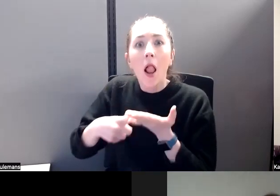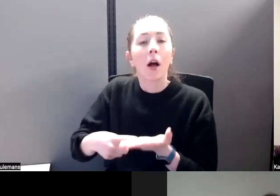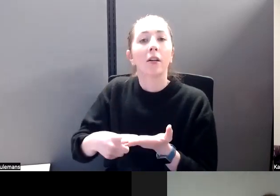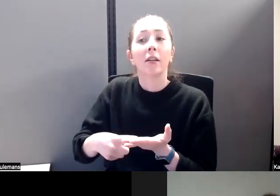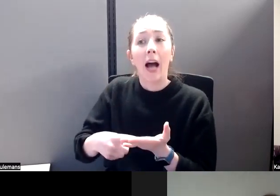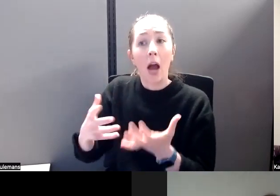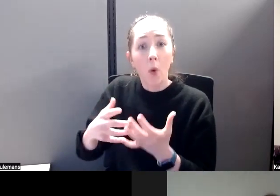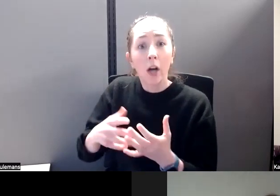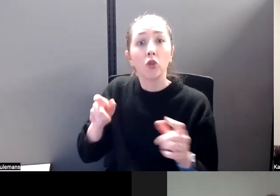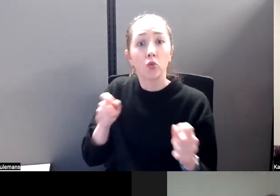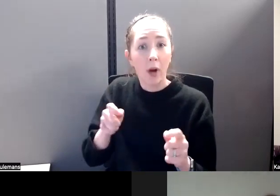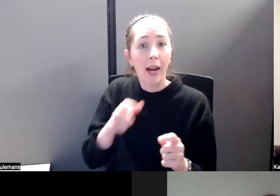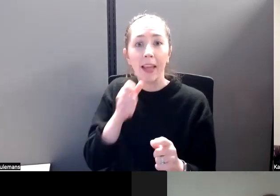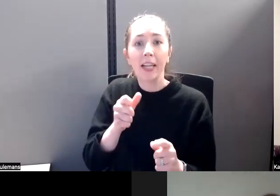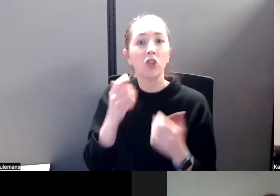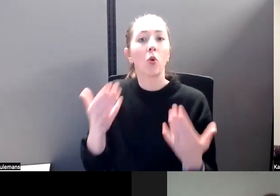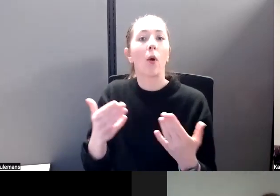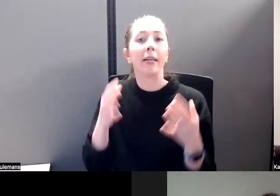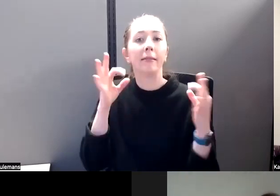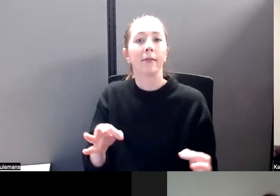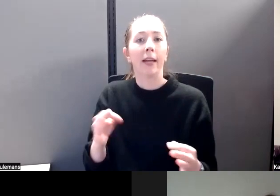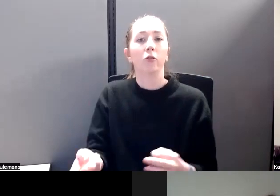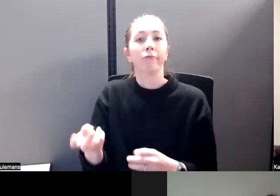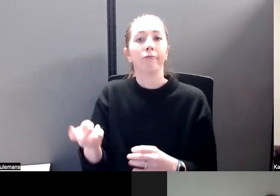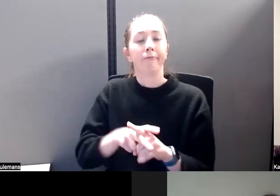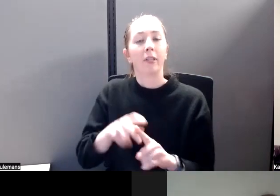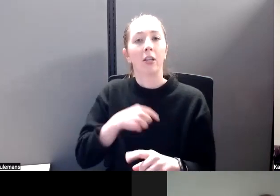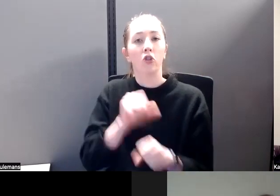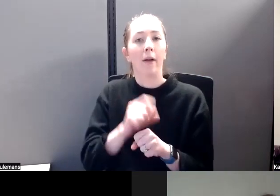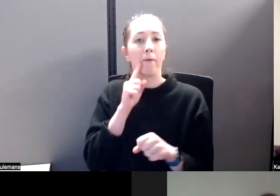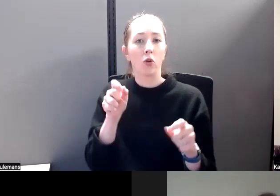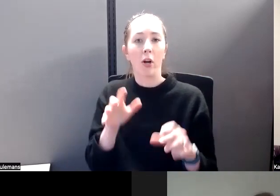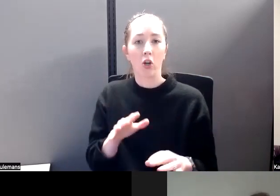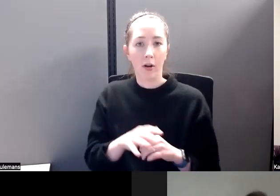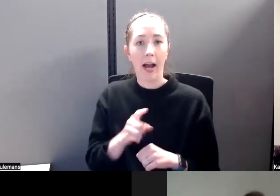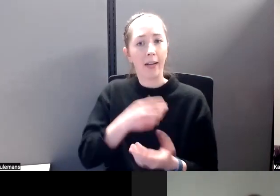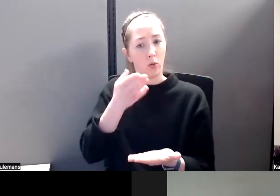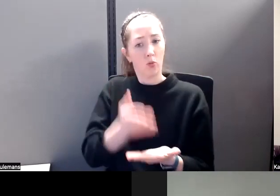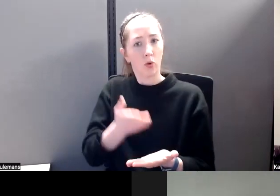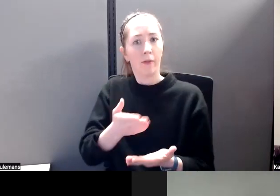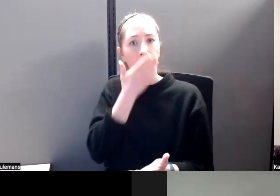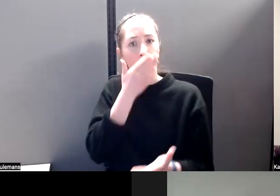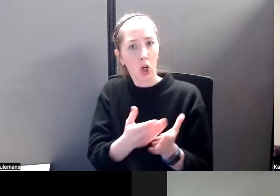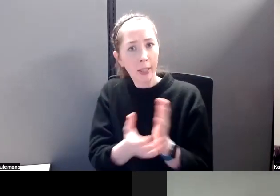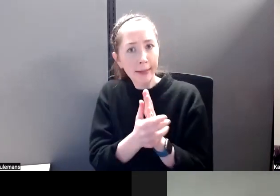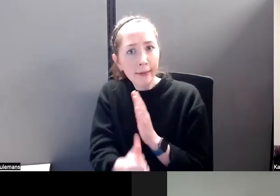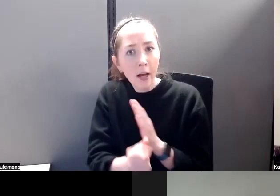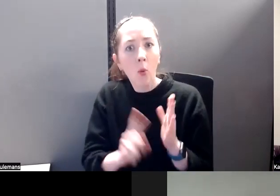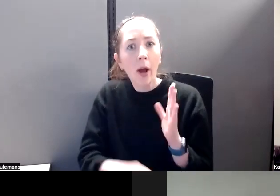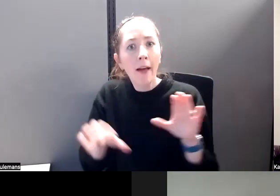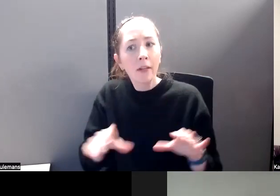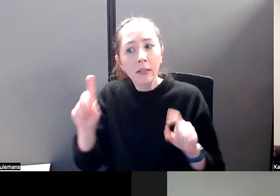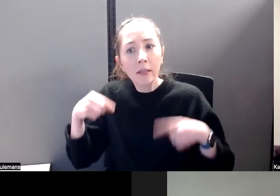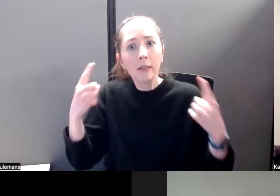by any means. They really wanted to vet the people that they're working with. I had to prove, you know, what I had already done. I